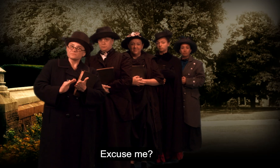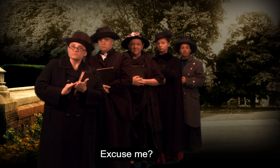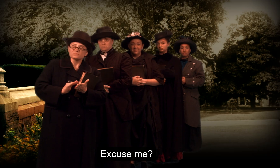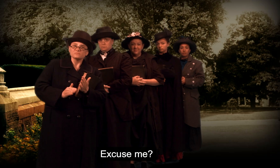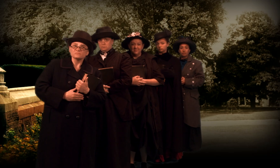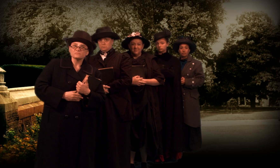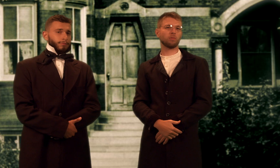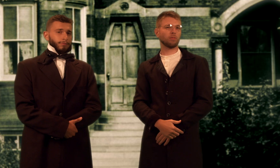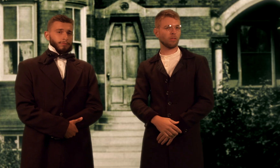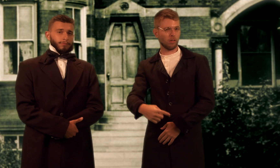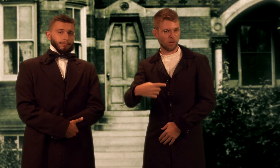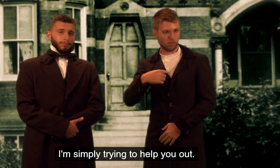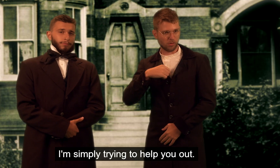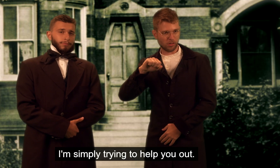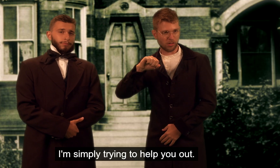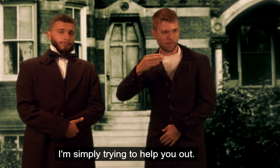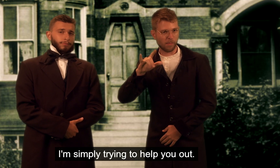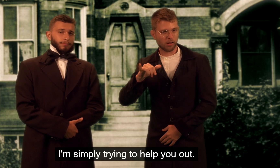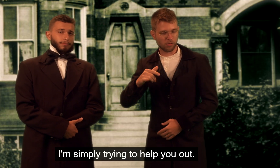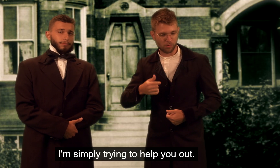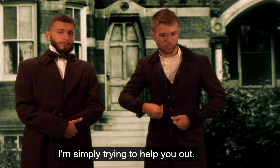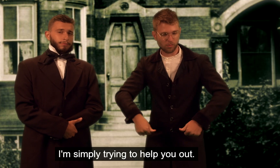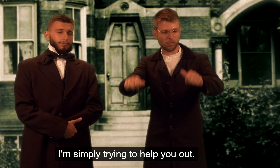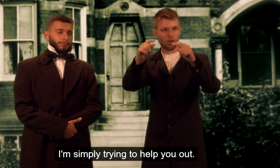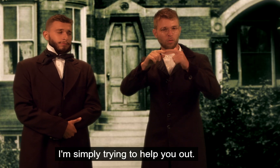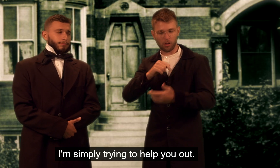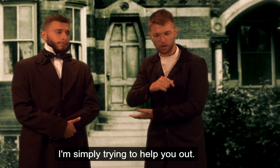me? I'm simply trying to help you out.